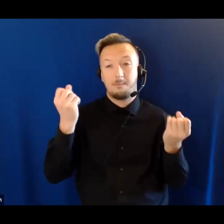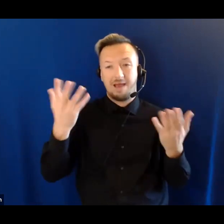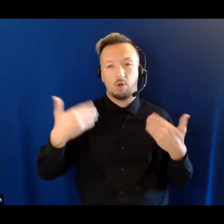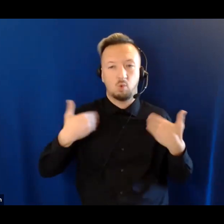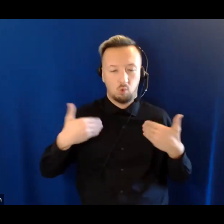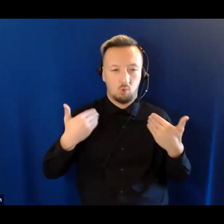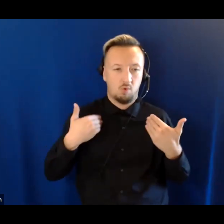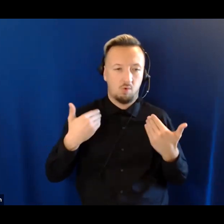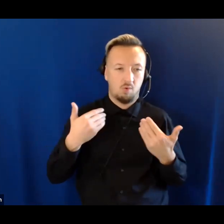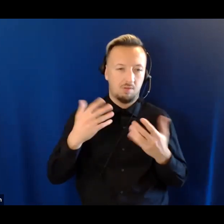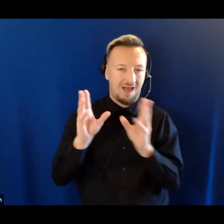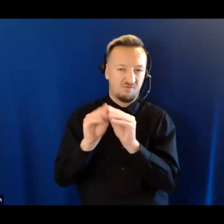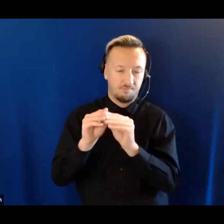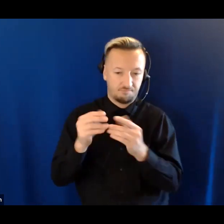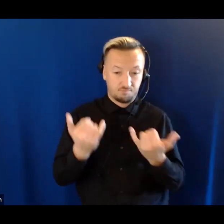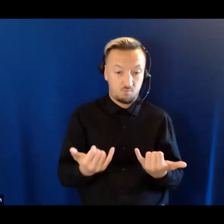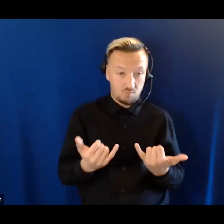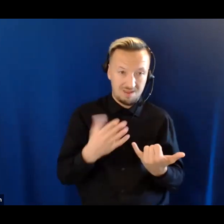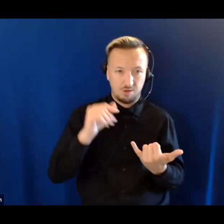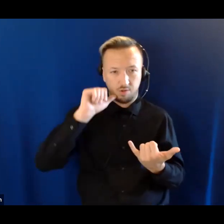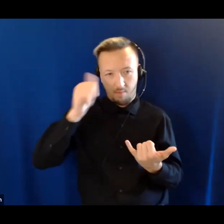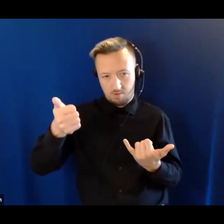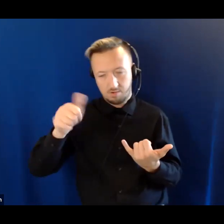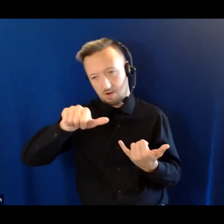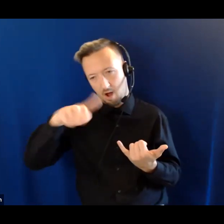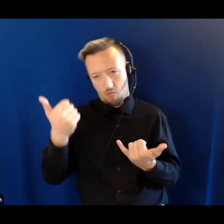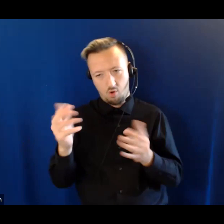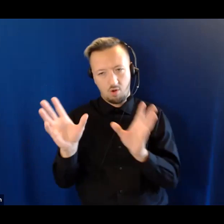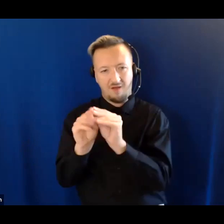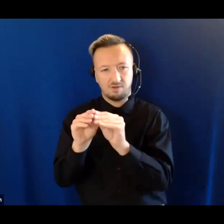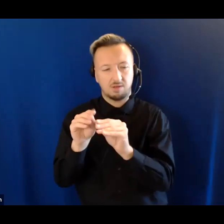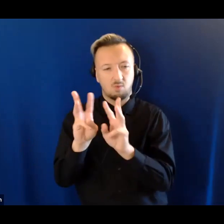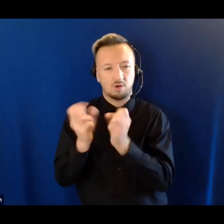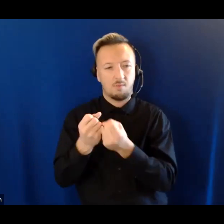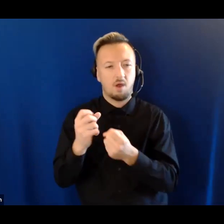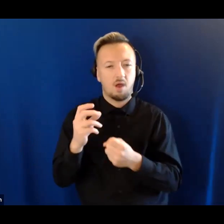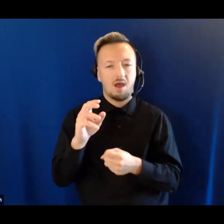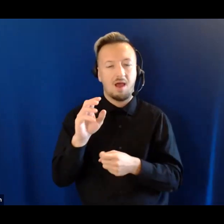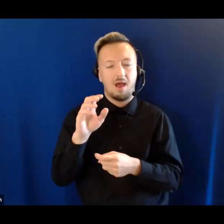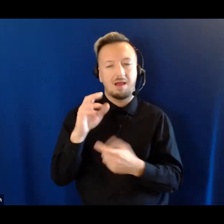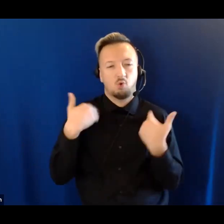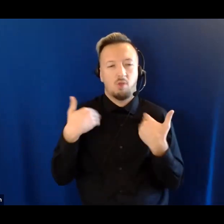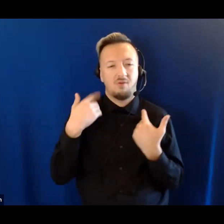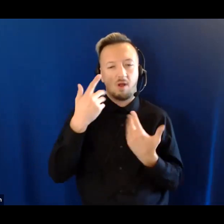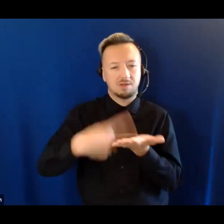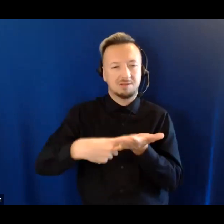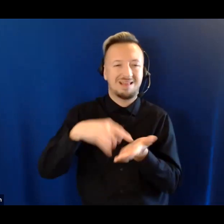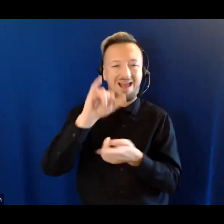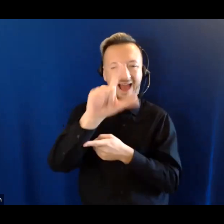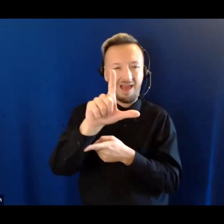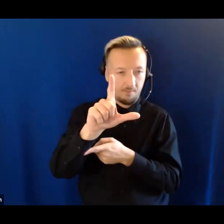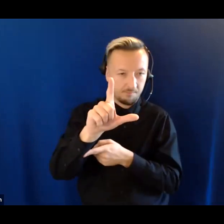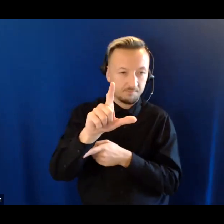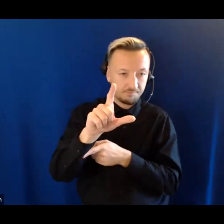Disability and Intersectionality today, and then also tomorrow, there's a youth conference, Let's Talk IL. So Let's Talk Independent Living, and this is